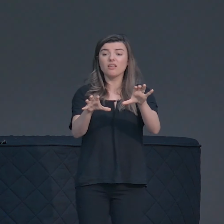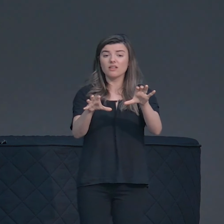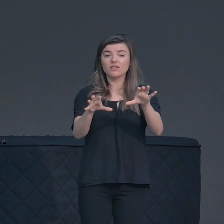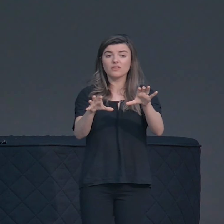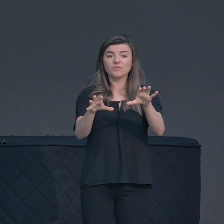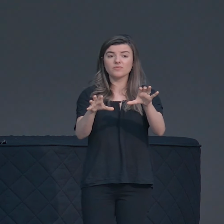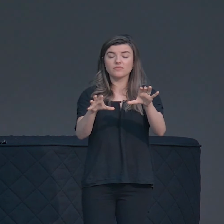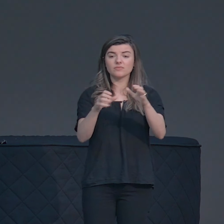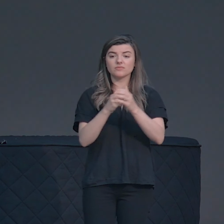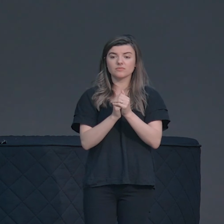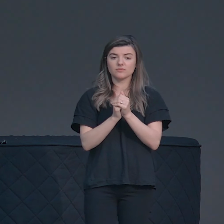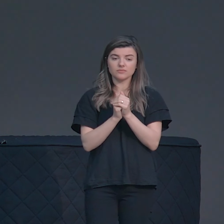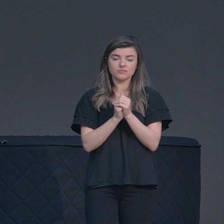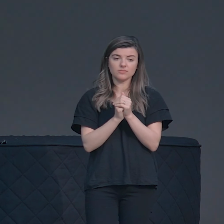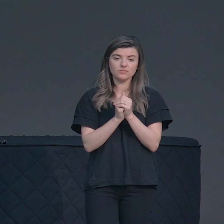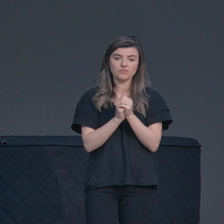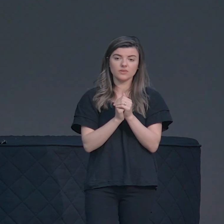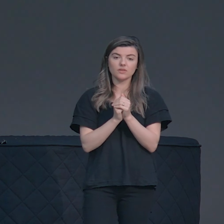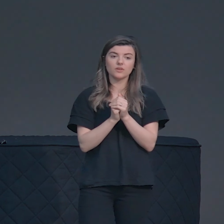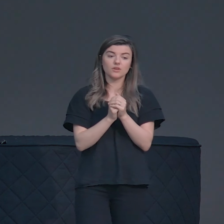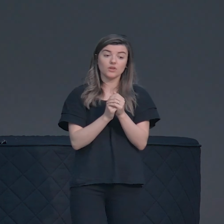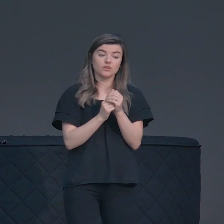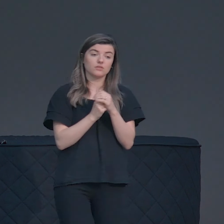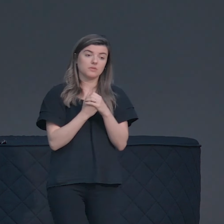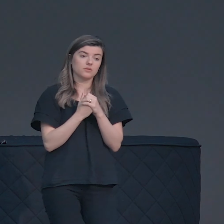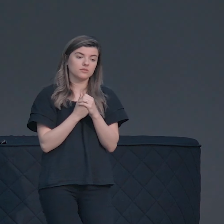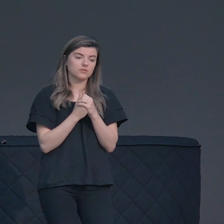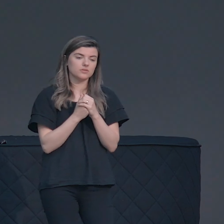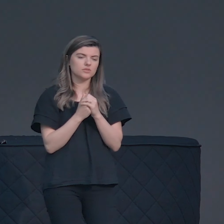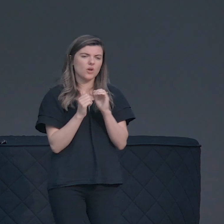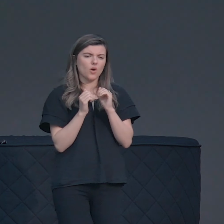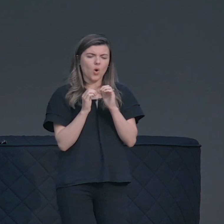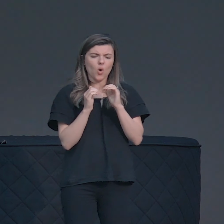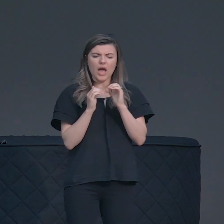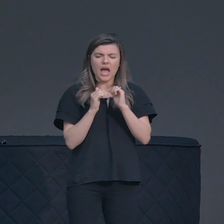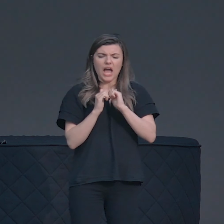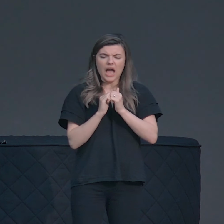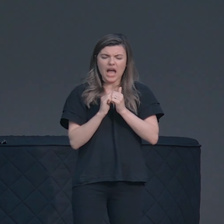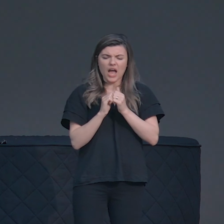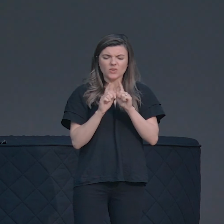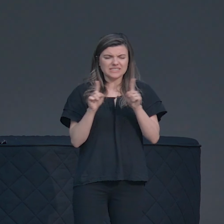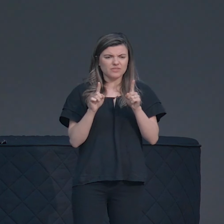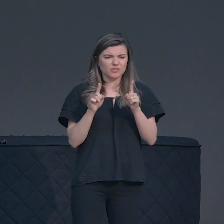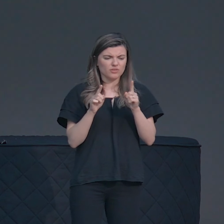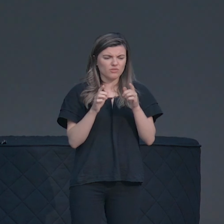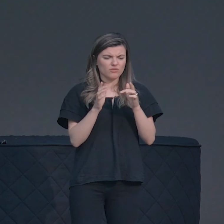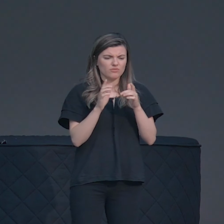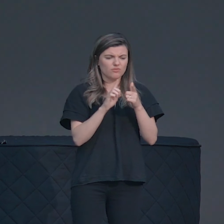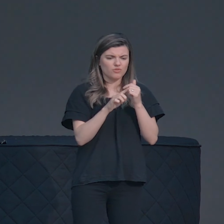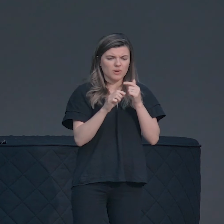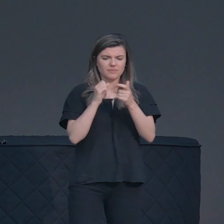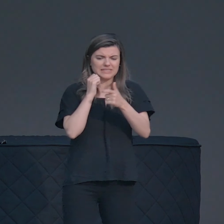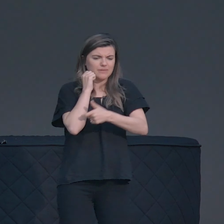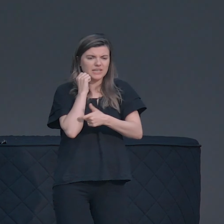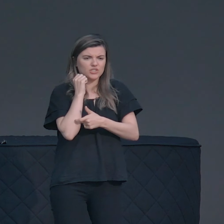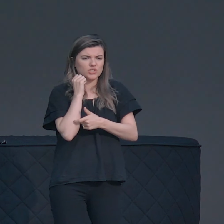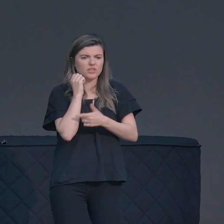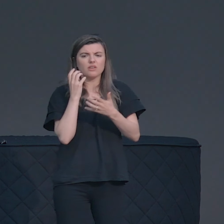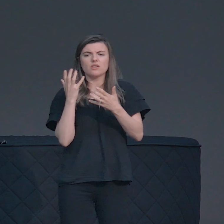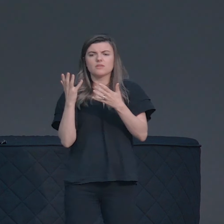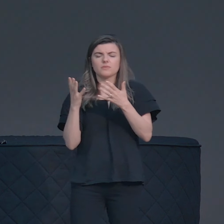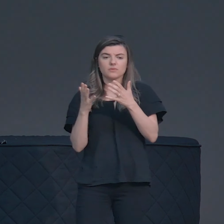the distinction between what Jesus is going to do in his ministry and what Satan was trying to tempt Jesus to do. None of the